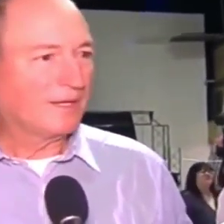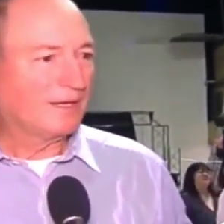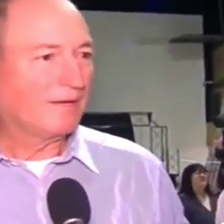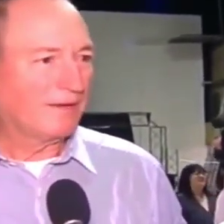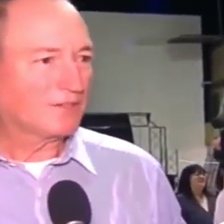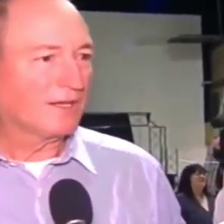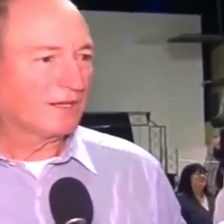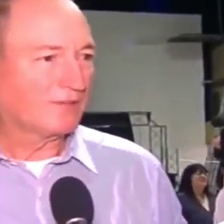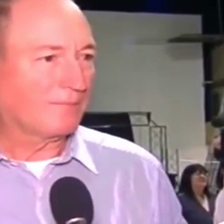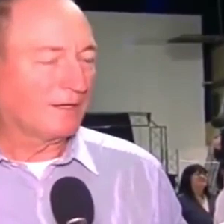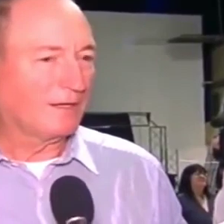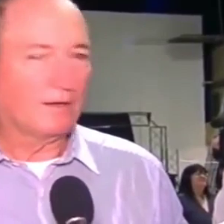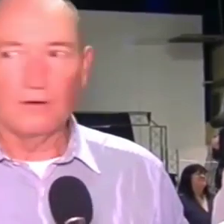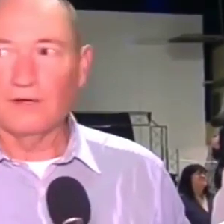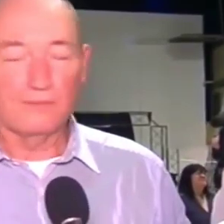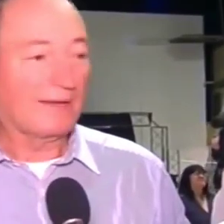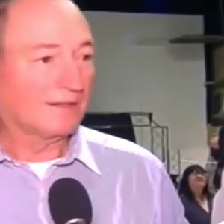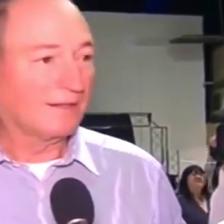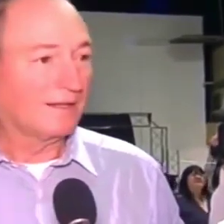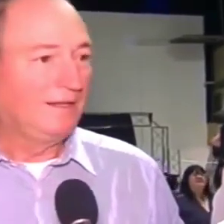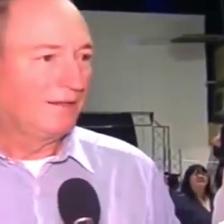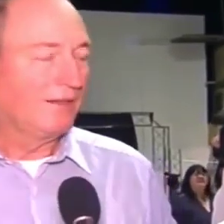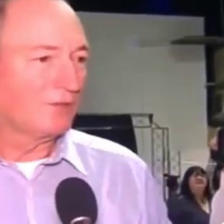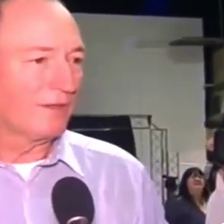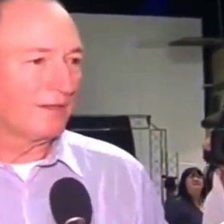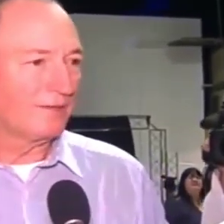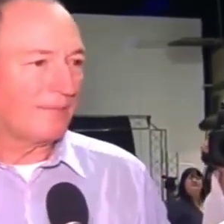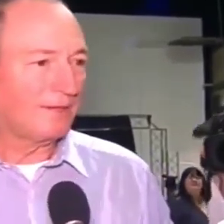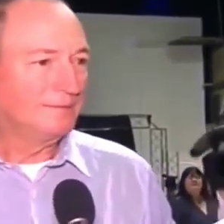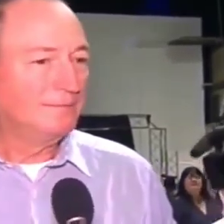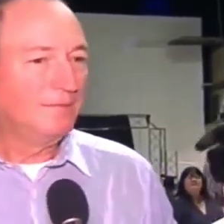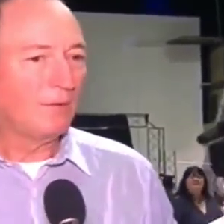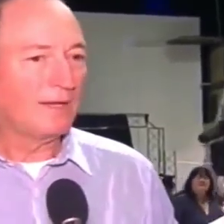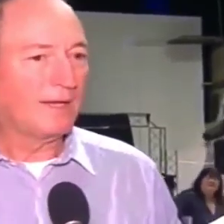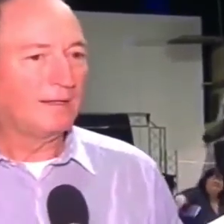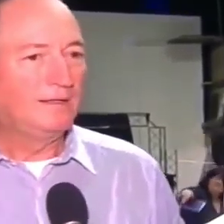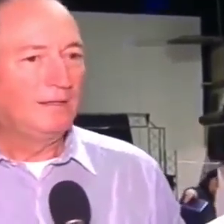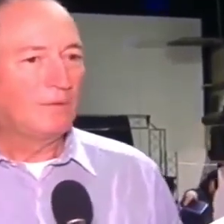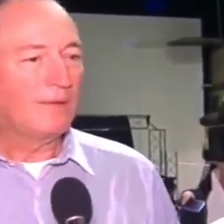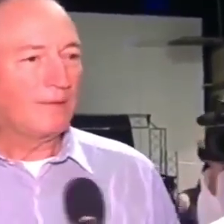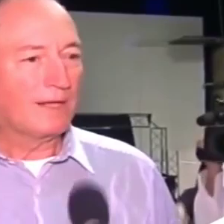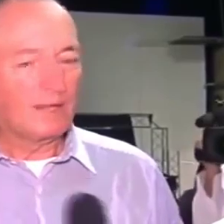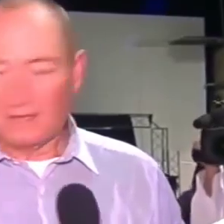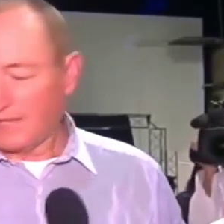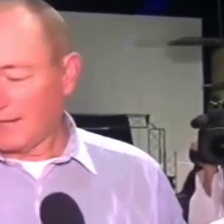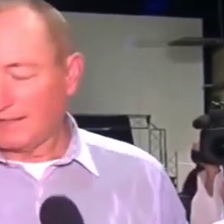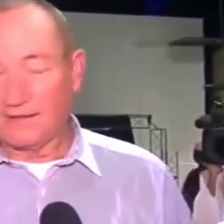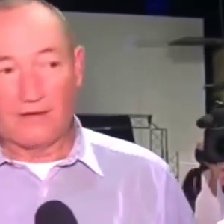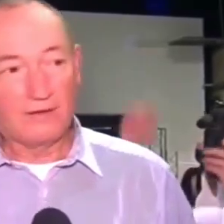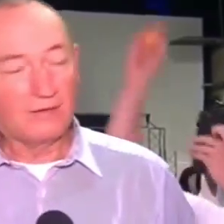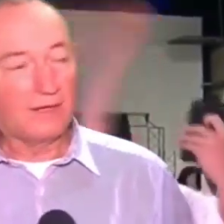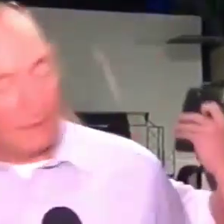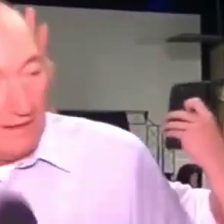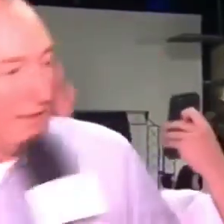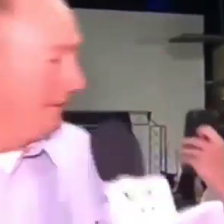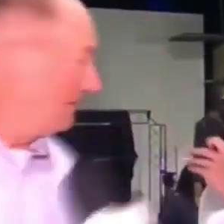it's going to be eventually accepted or expected that these sort of things happen when people are getting attacked in